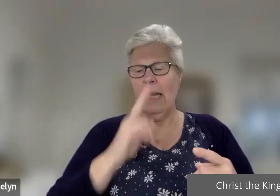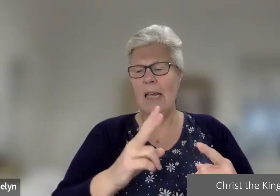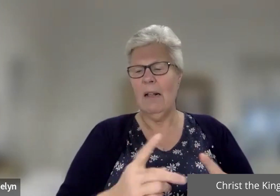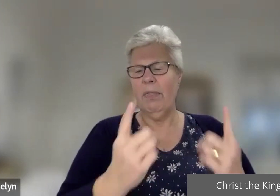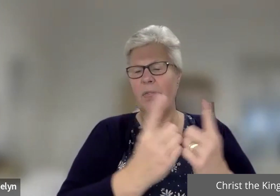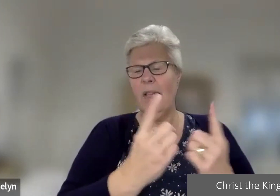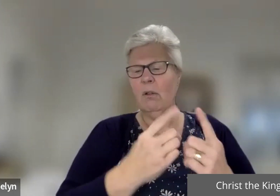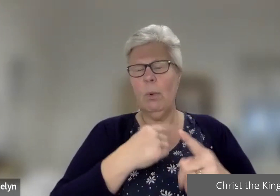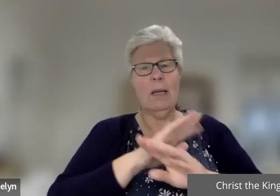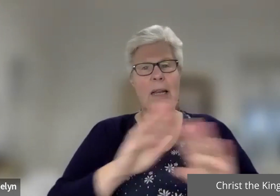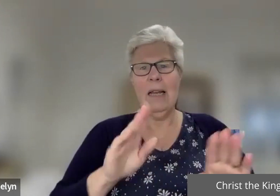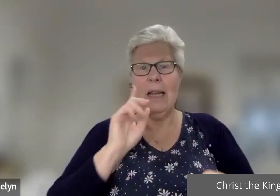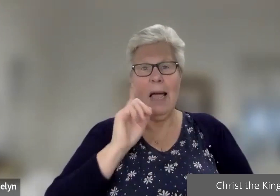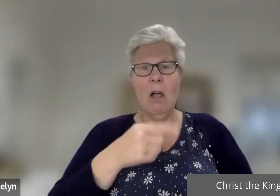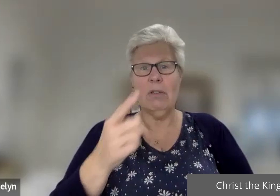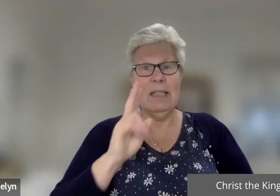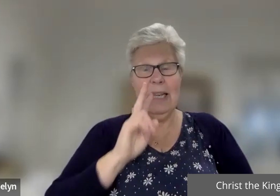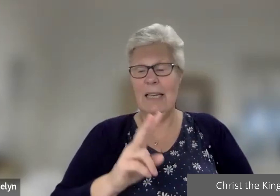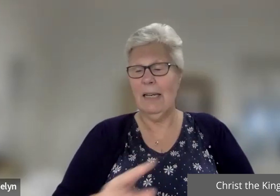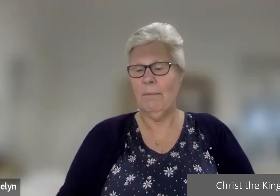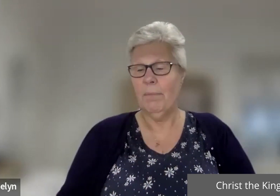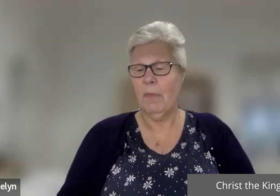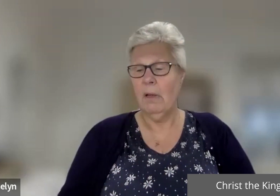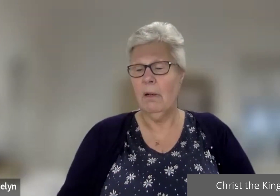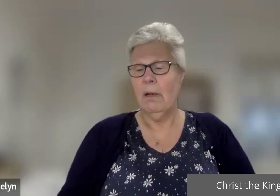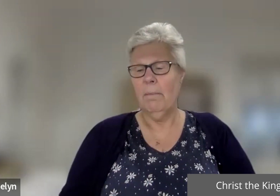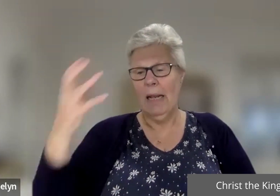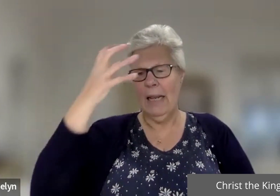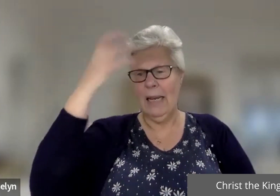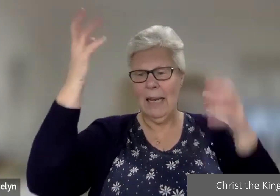we see, things we cannot see.